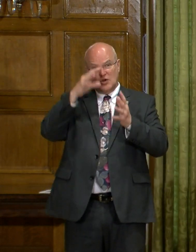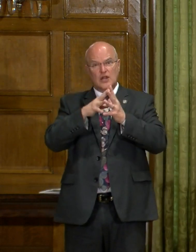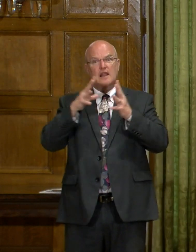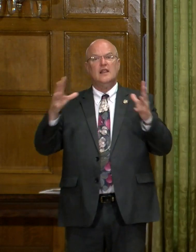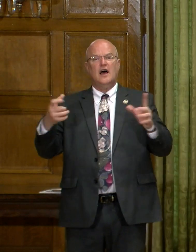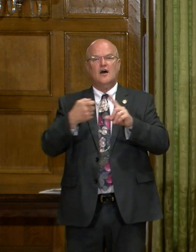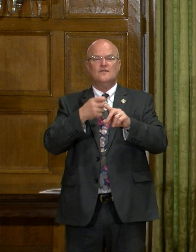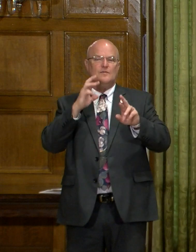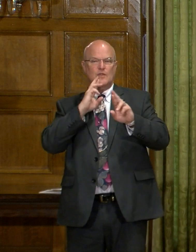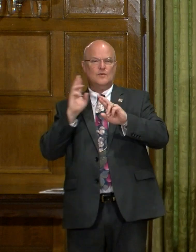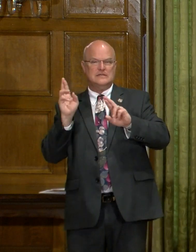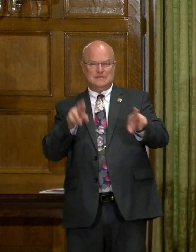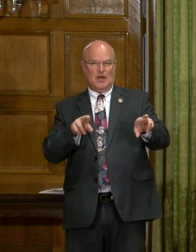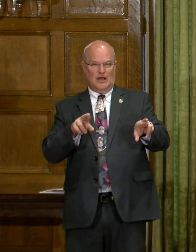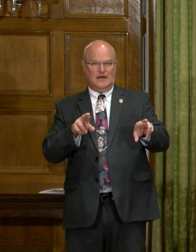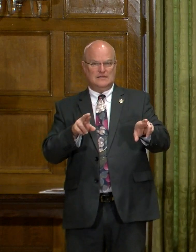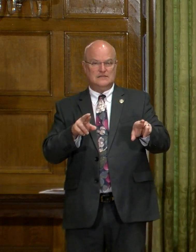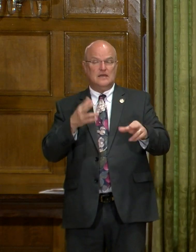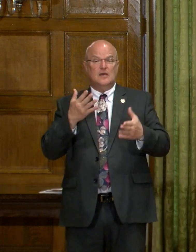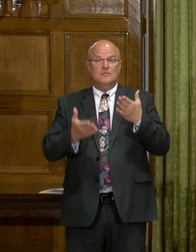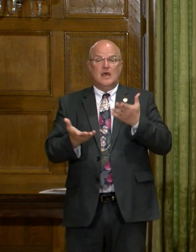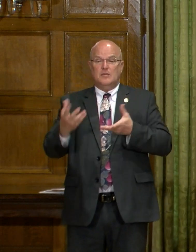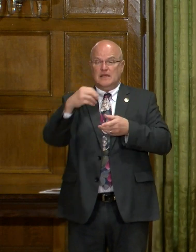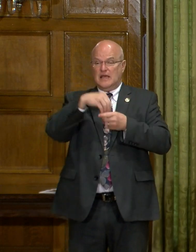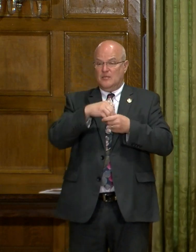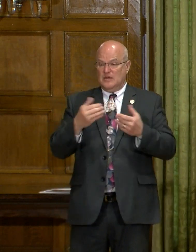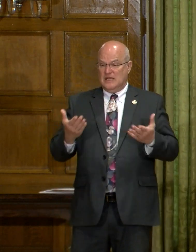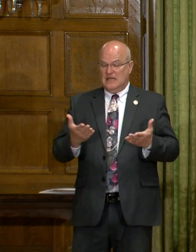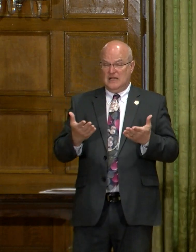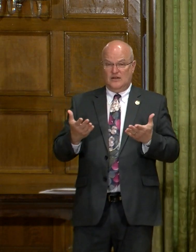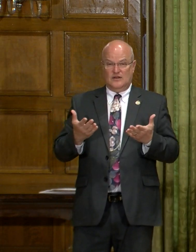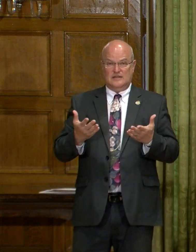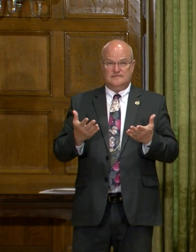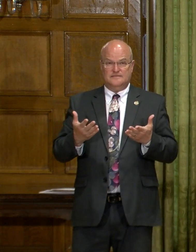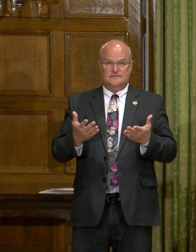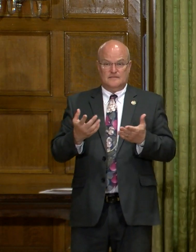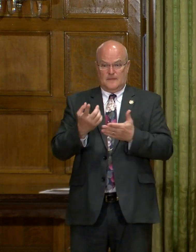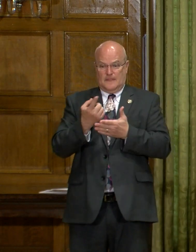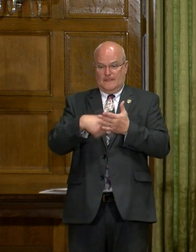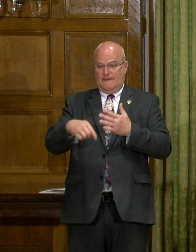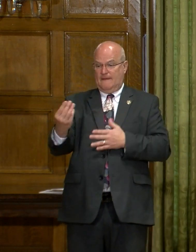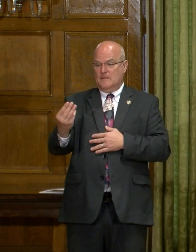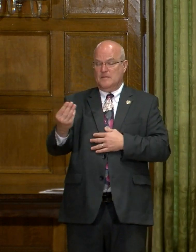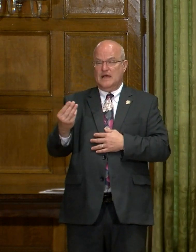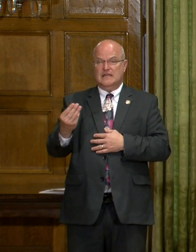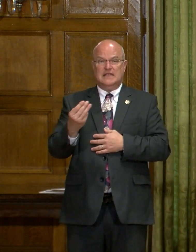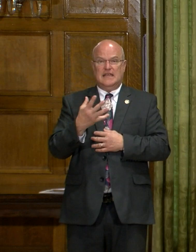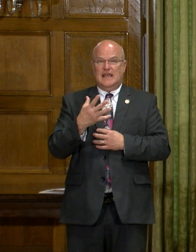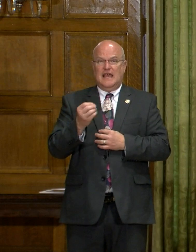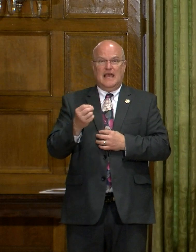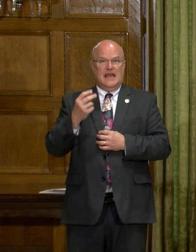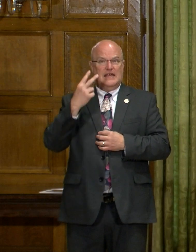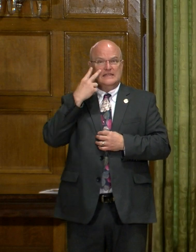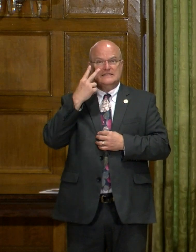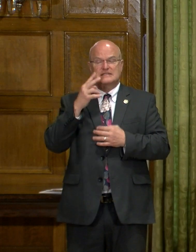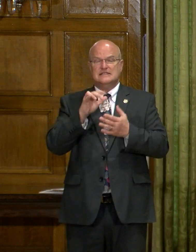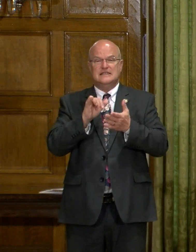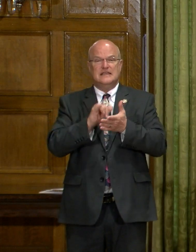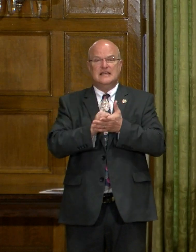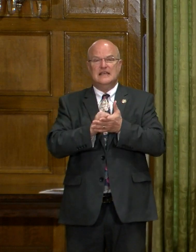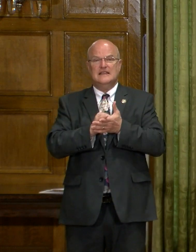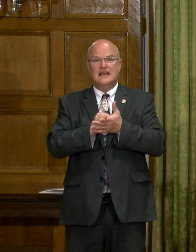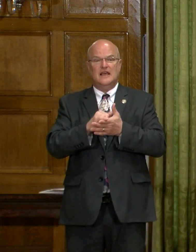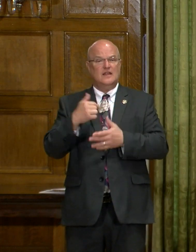lot from the response. We might come in here, next Monday and see